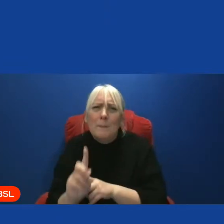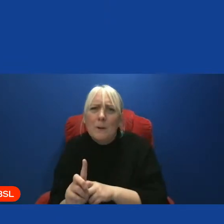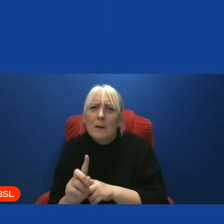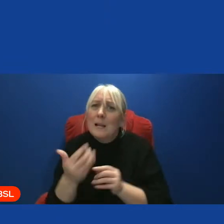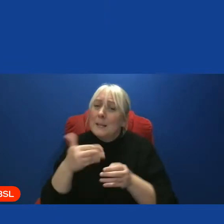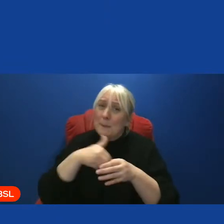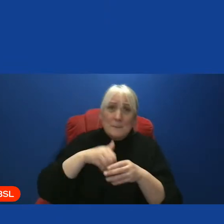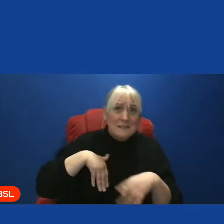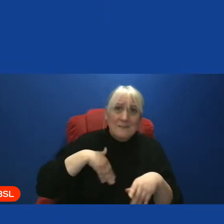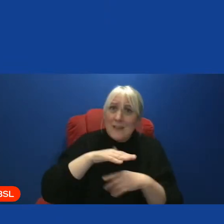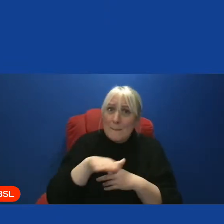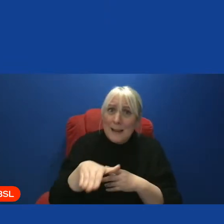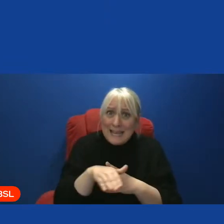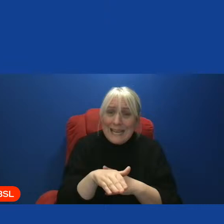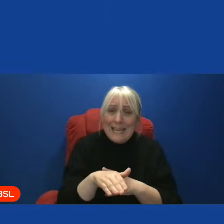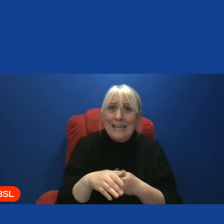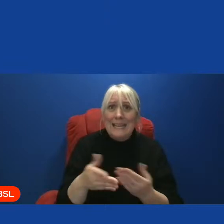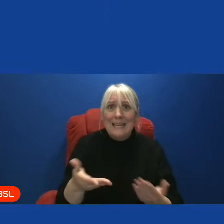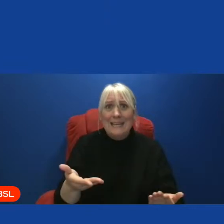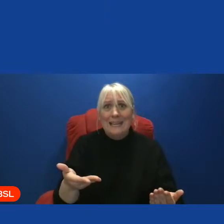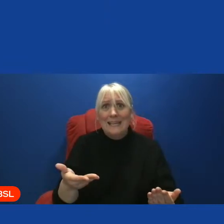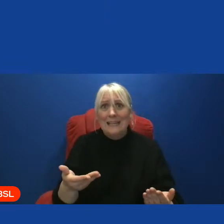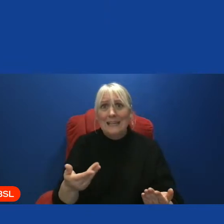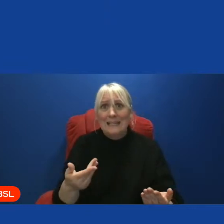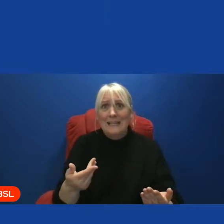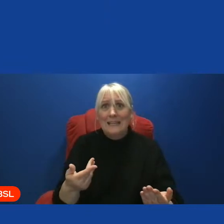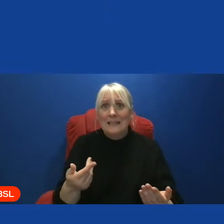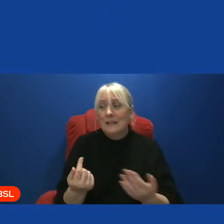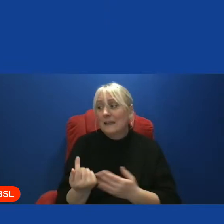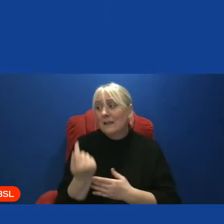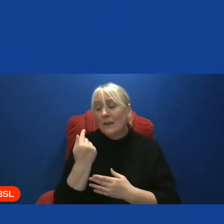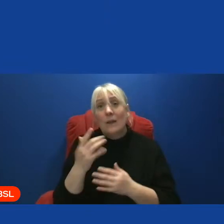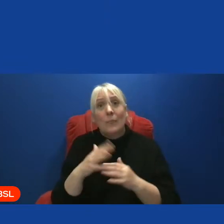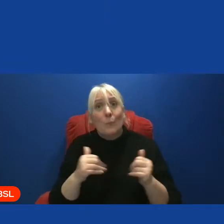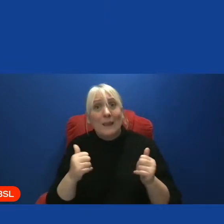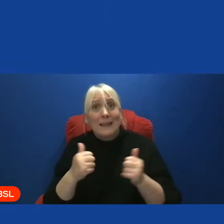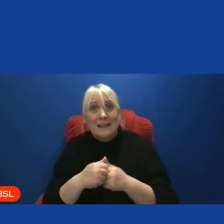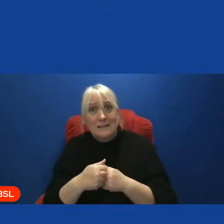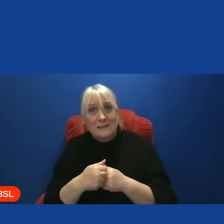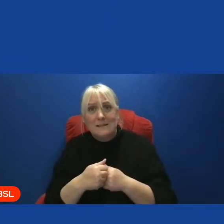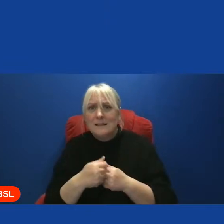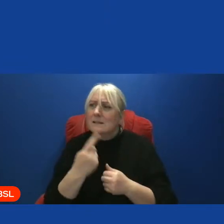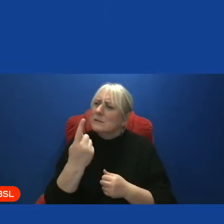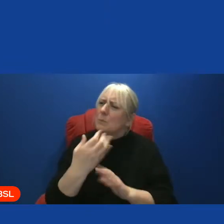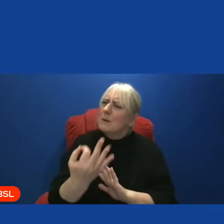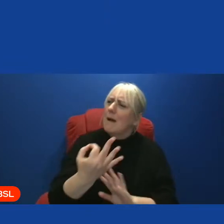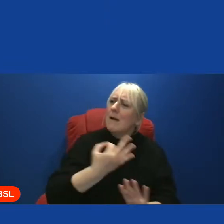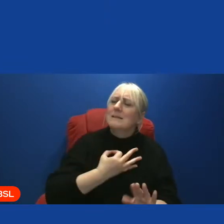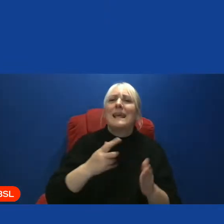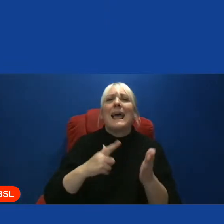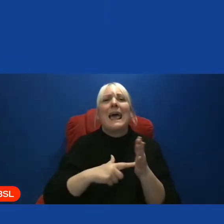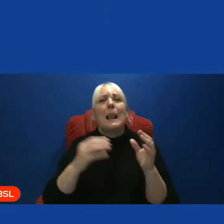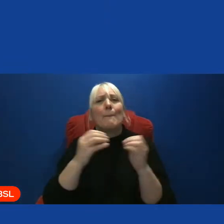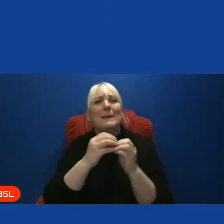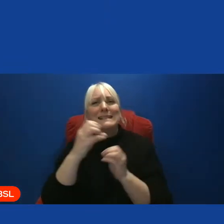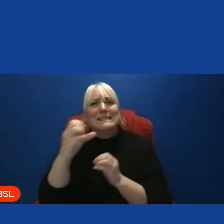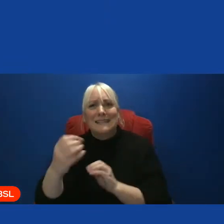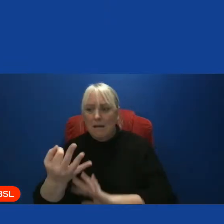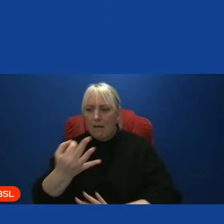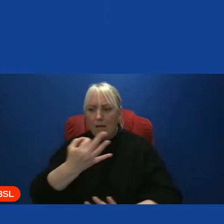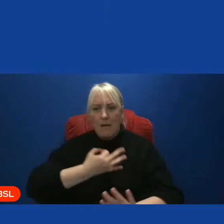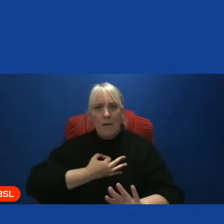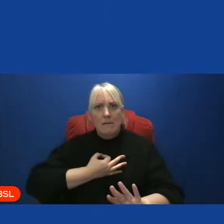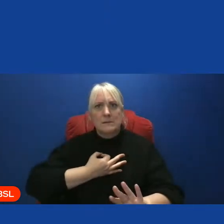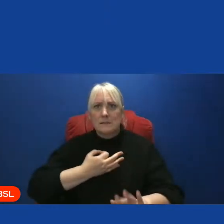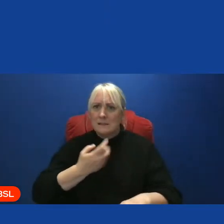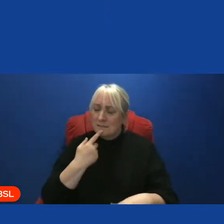family. And I was saying at the weekend in one interview, I said to someone, asked me about, I think it was LBC, I think it was. And I said, look, if